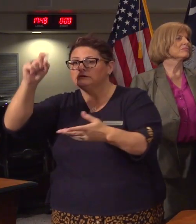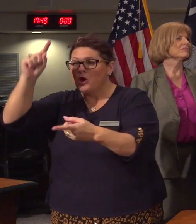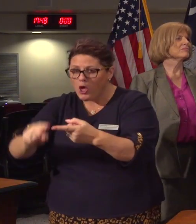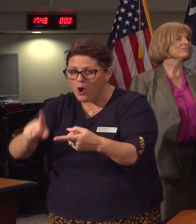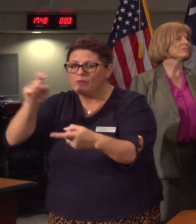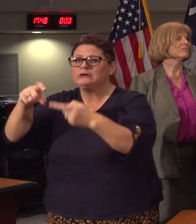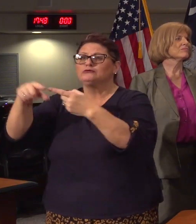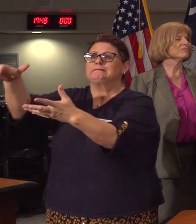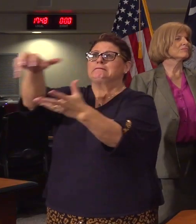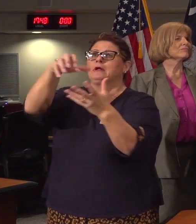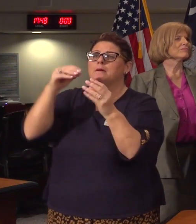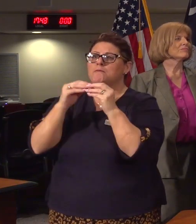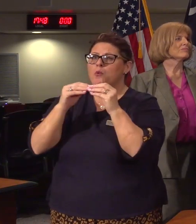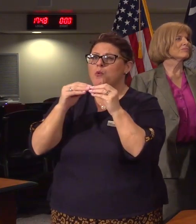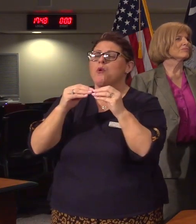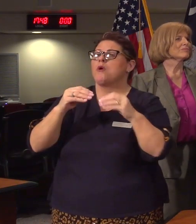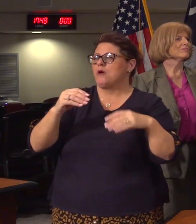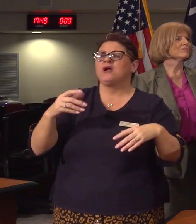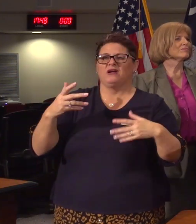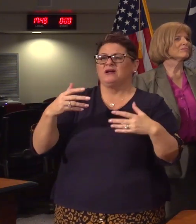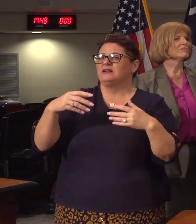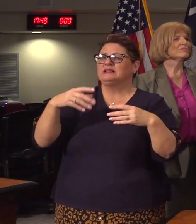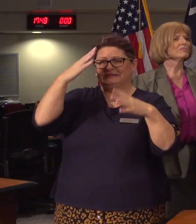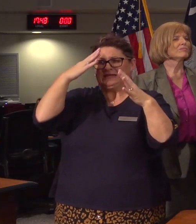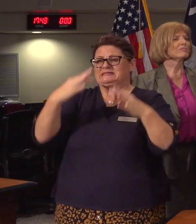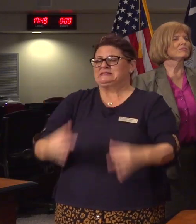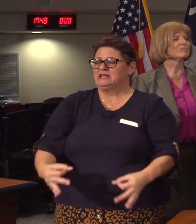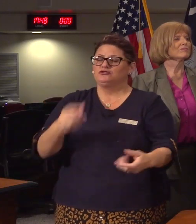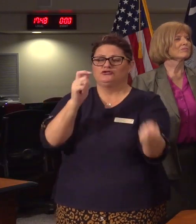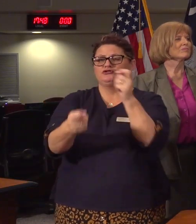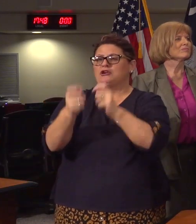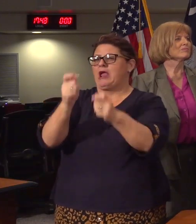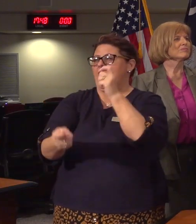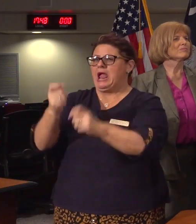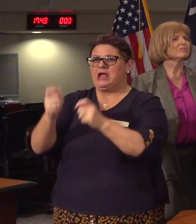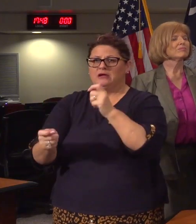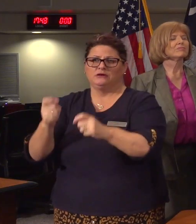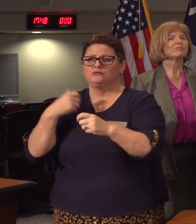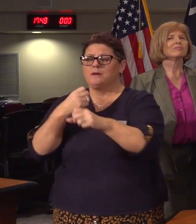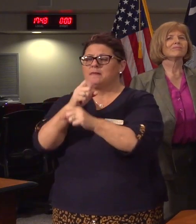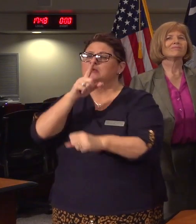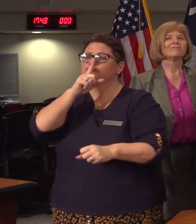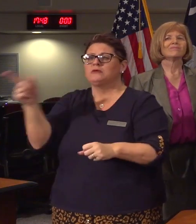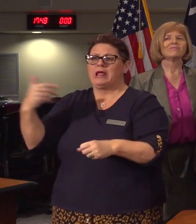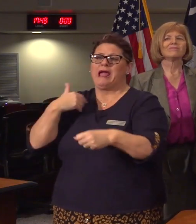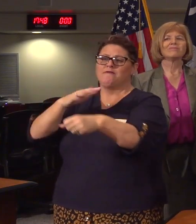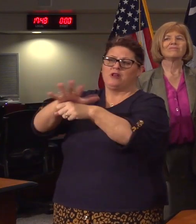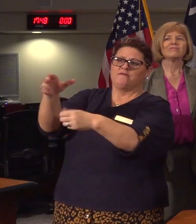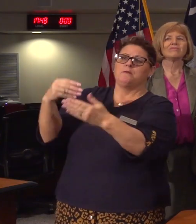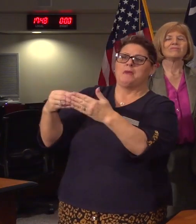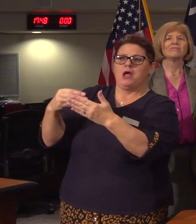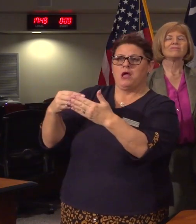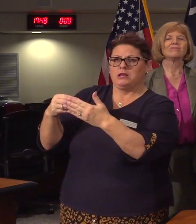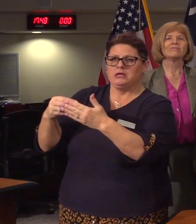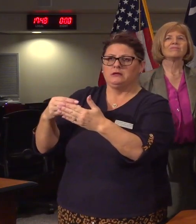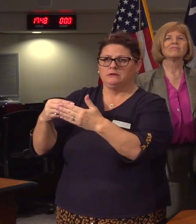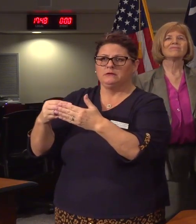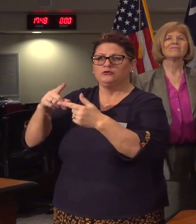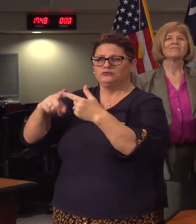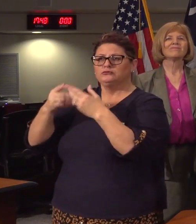want to be able to use as much of that or all of that as necessary. But that is the number that was given us by